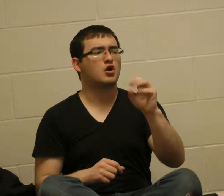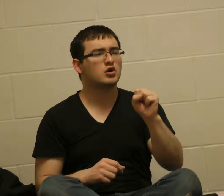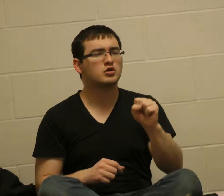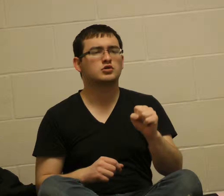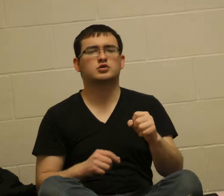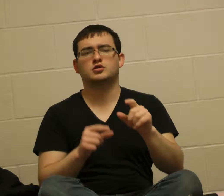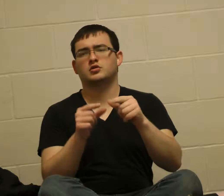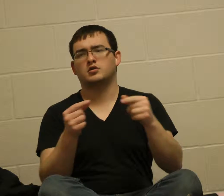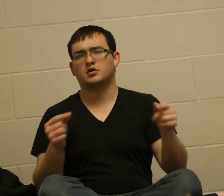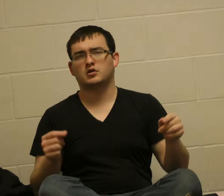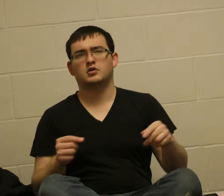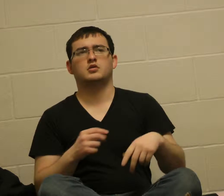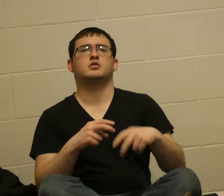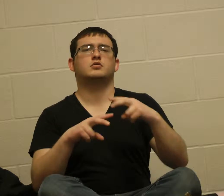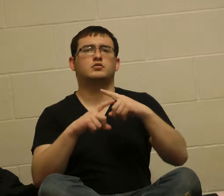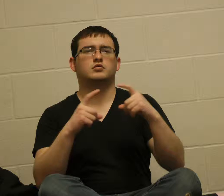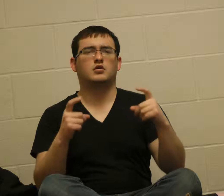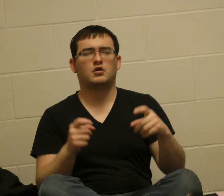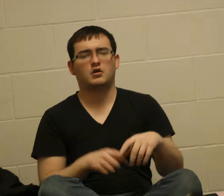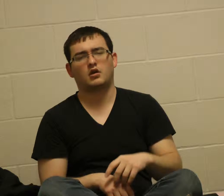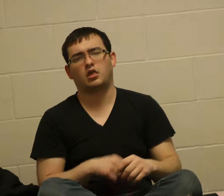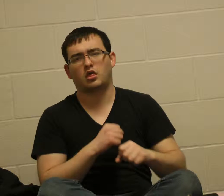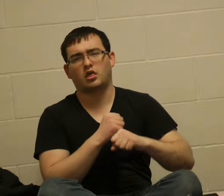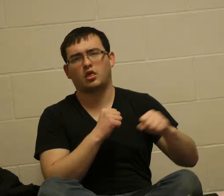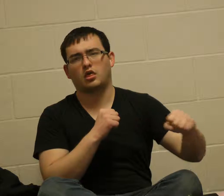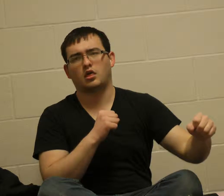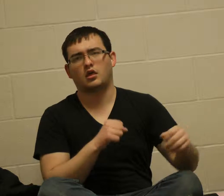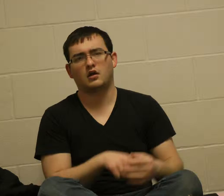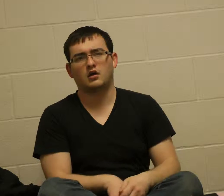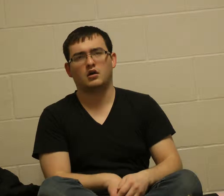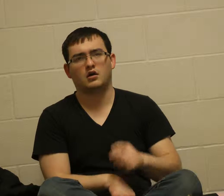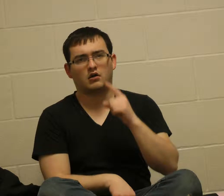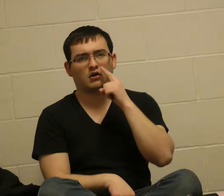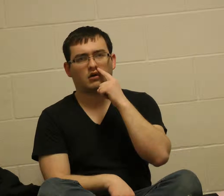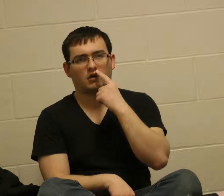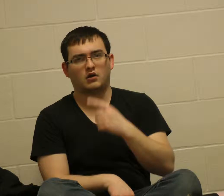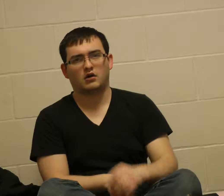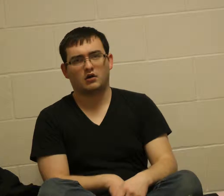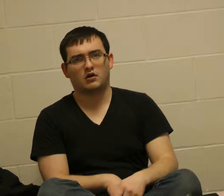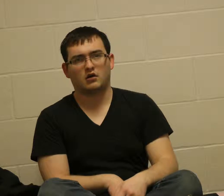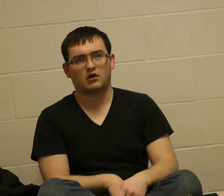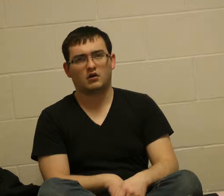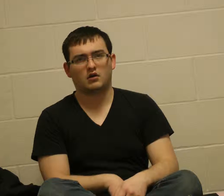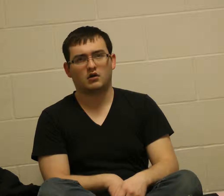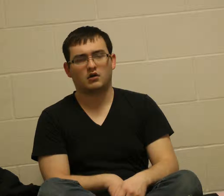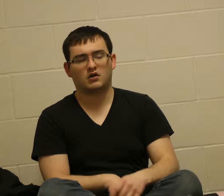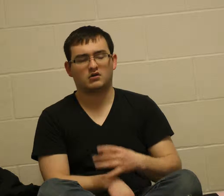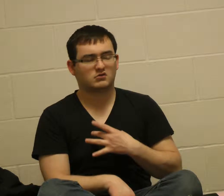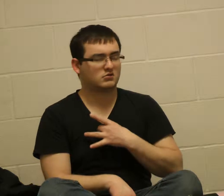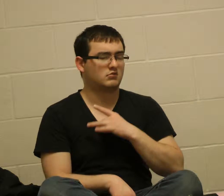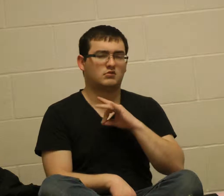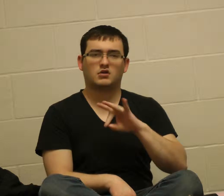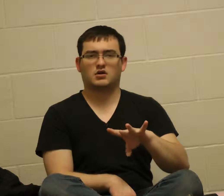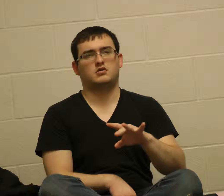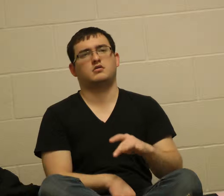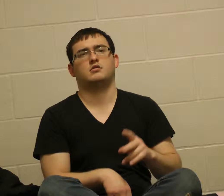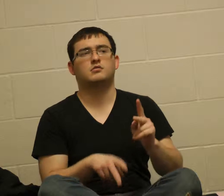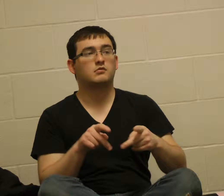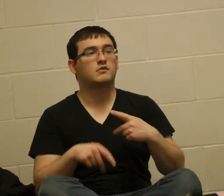those teachers and have come away with feelings about grammar in which they just didn't like it. And other people that I've